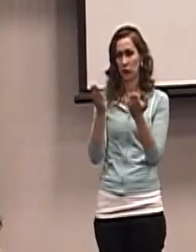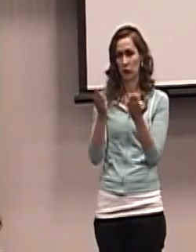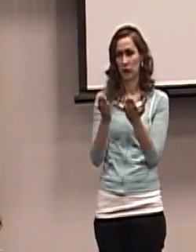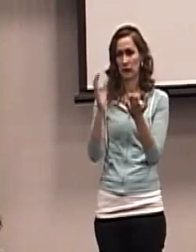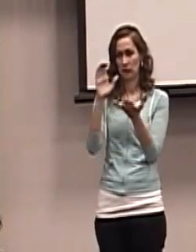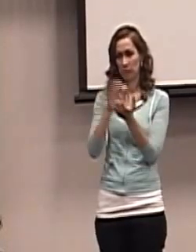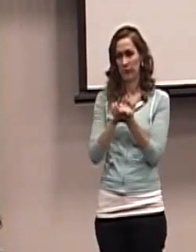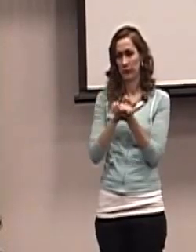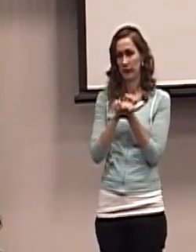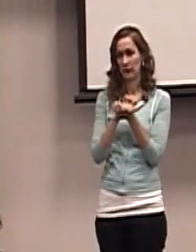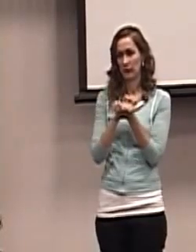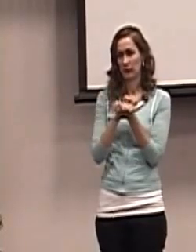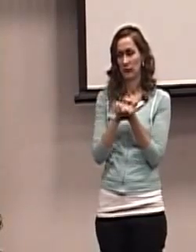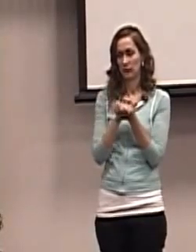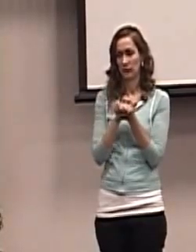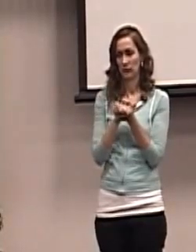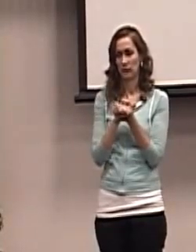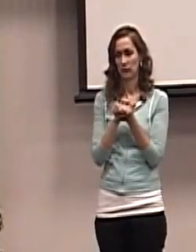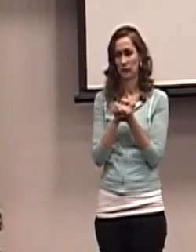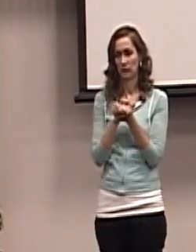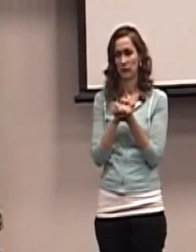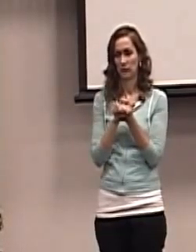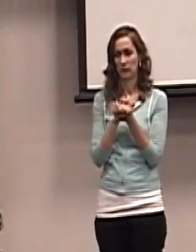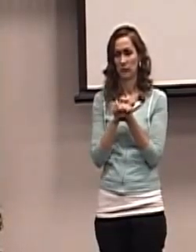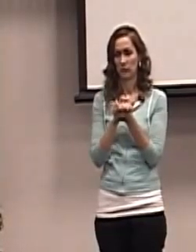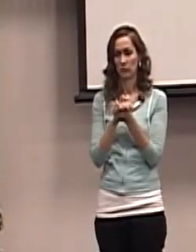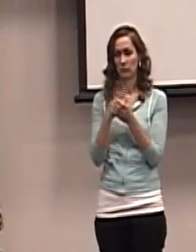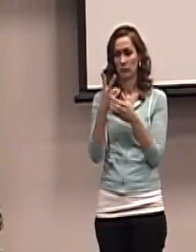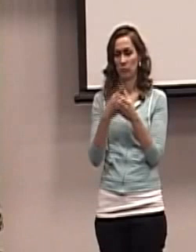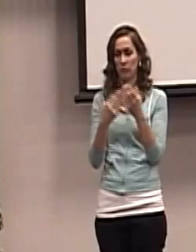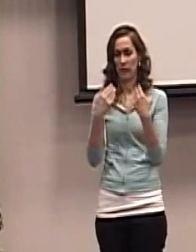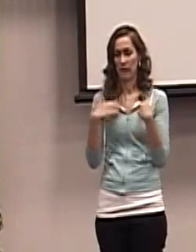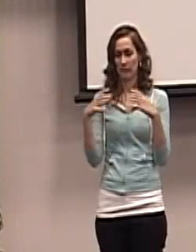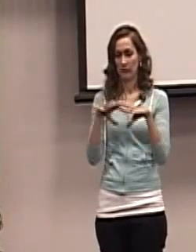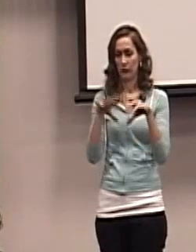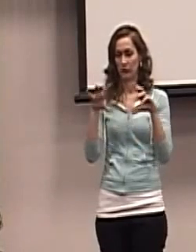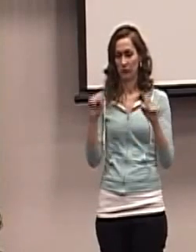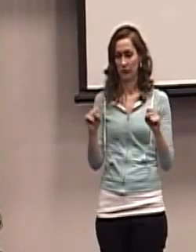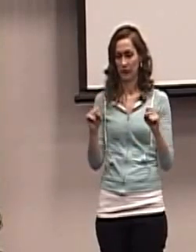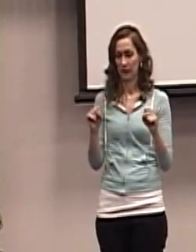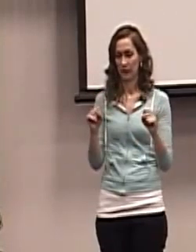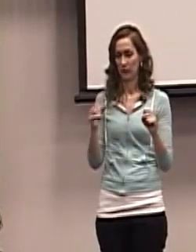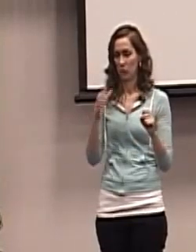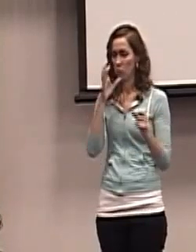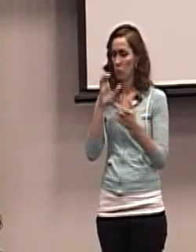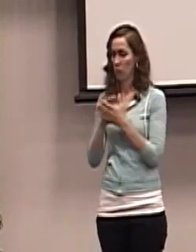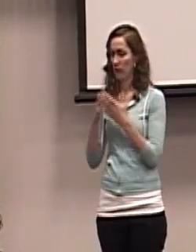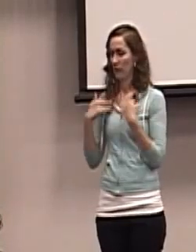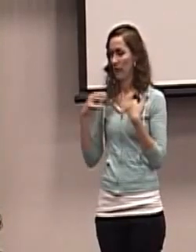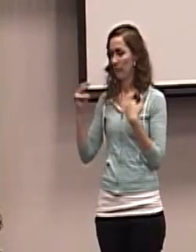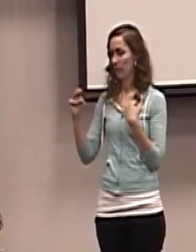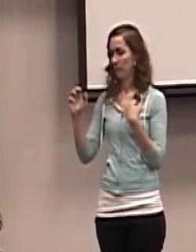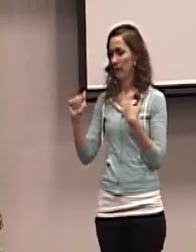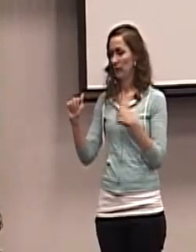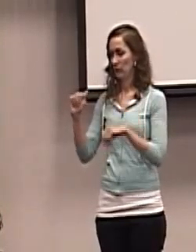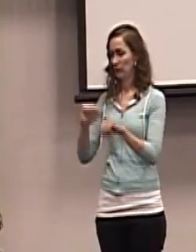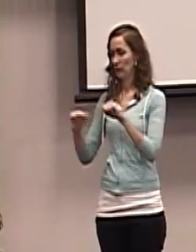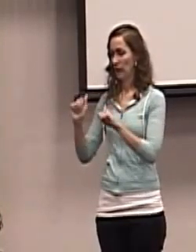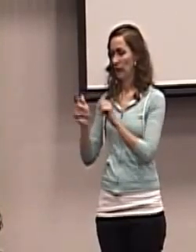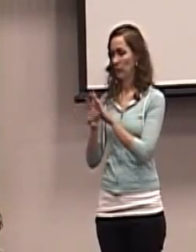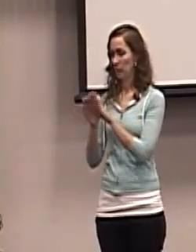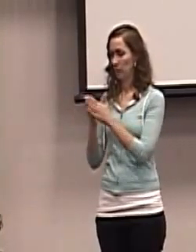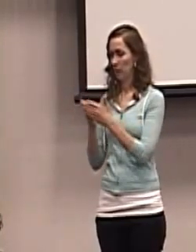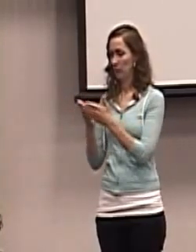since that time we both have advanced our degrees. She has a Master of Science in Bible and